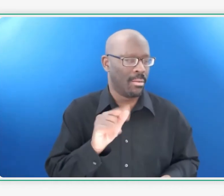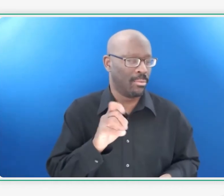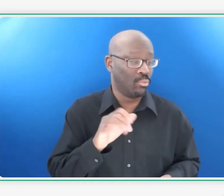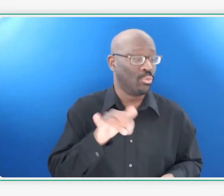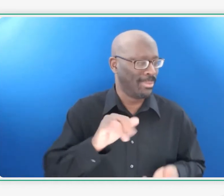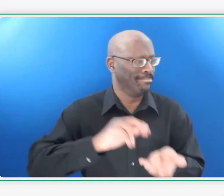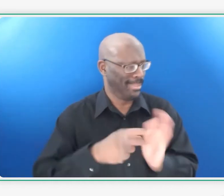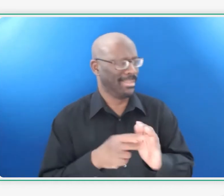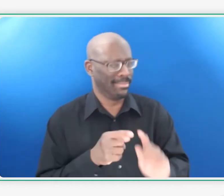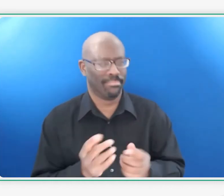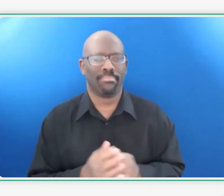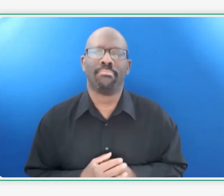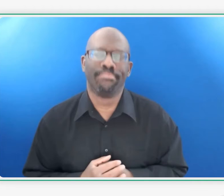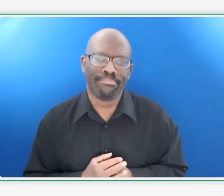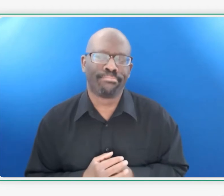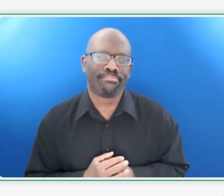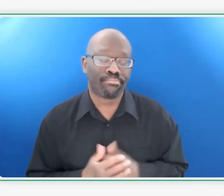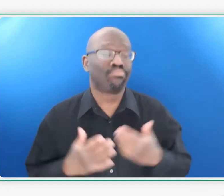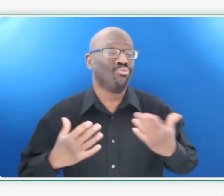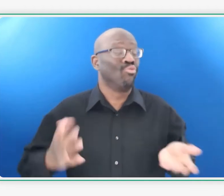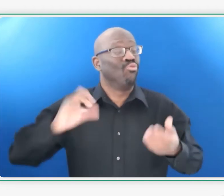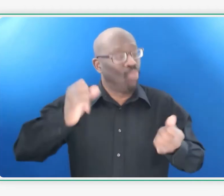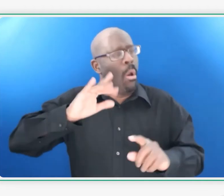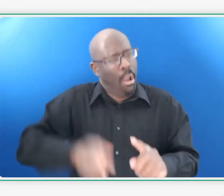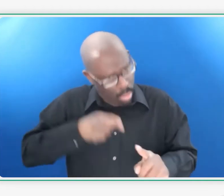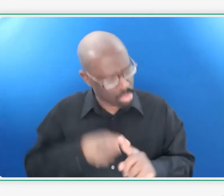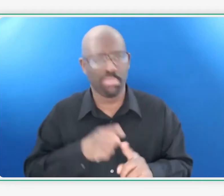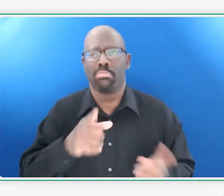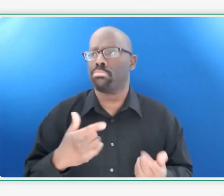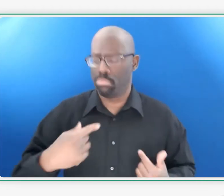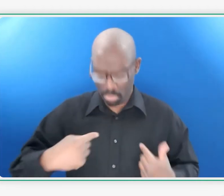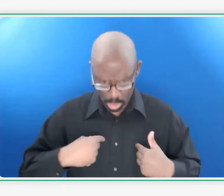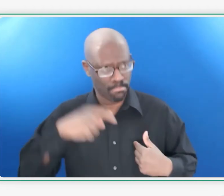financial health. So that's financial literacy in a nutshell.